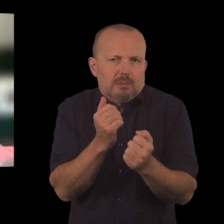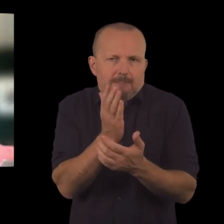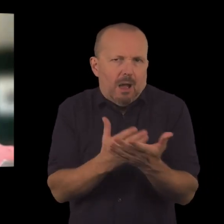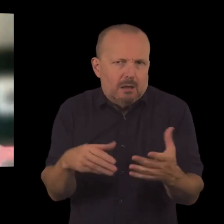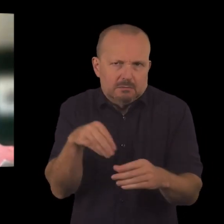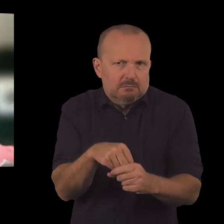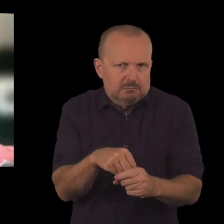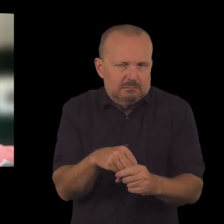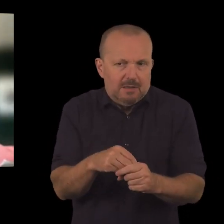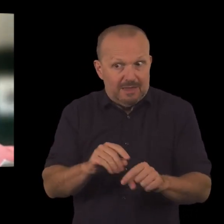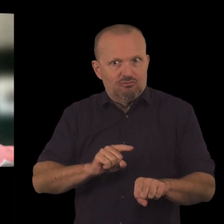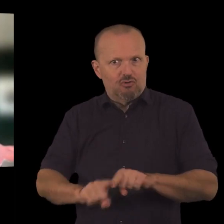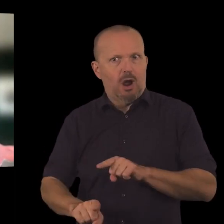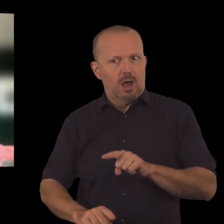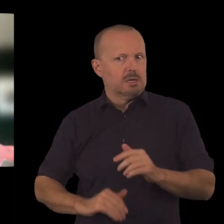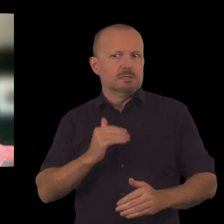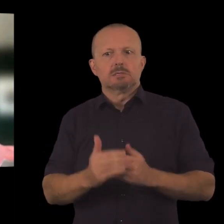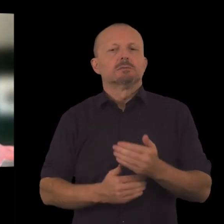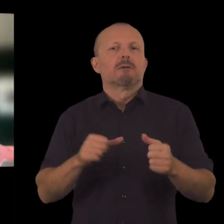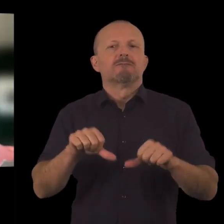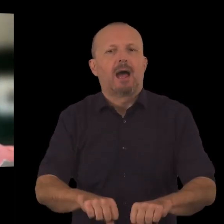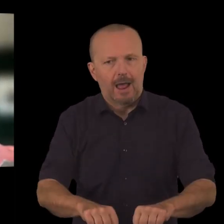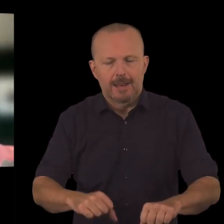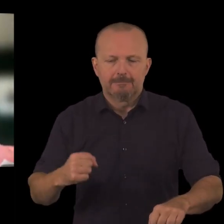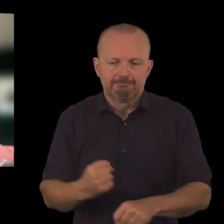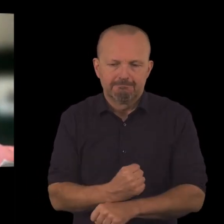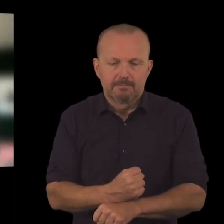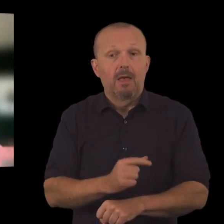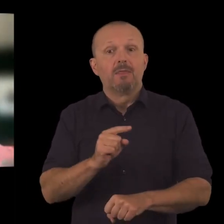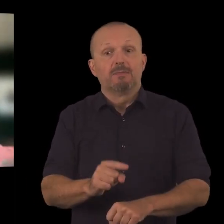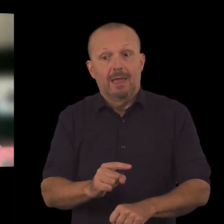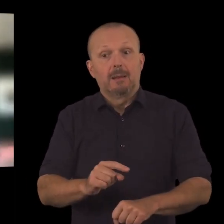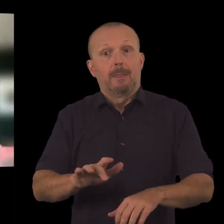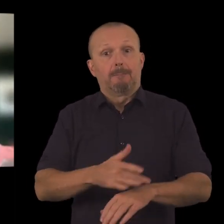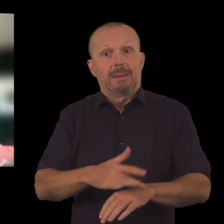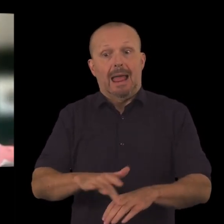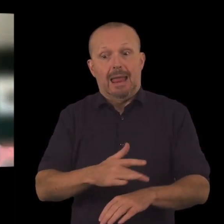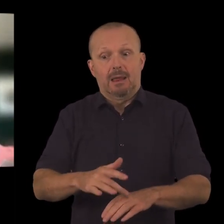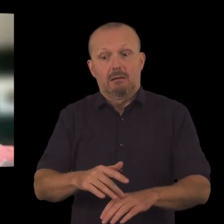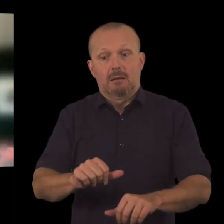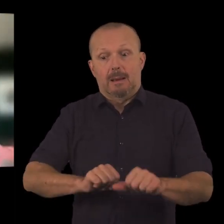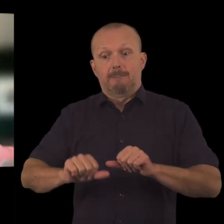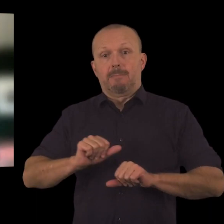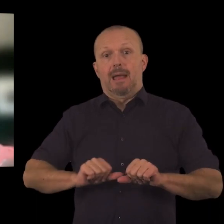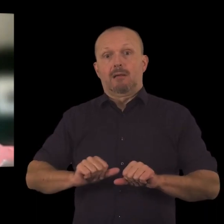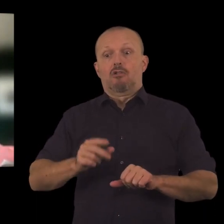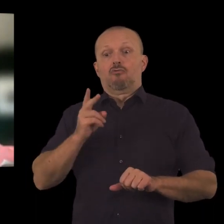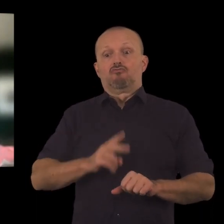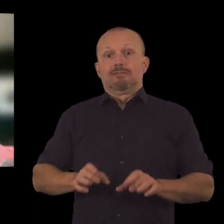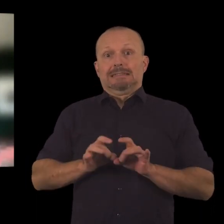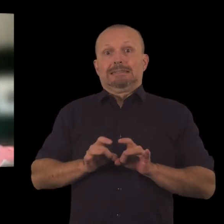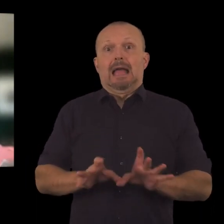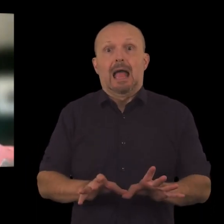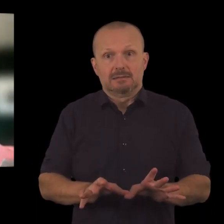In that play, there's a protagonist who fails bravely at some kind of challenge, and that could be something